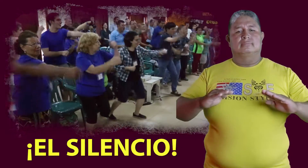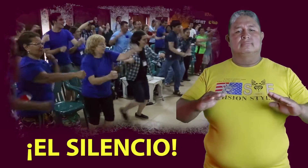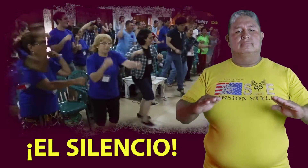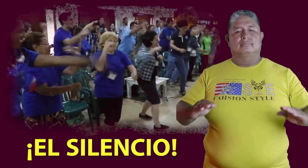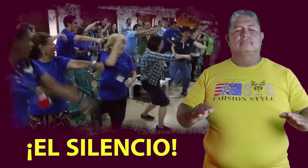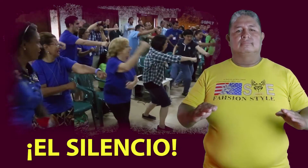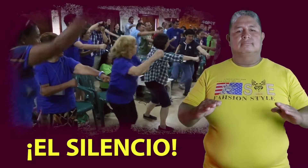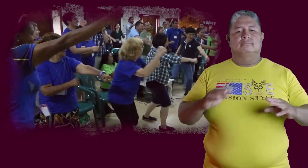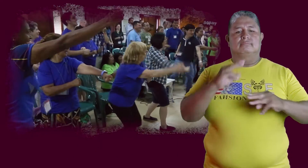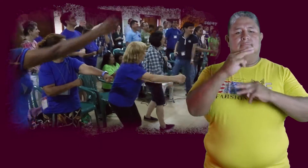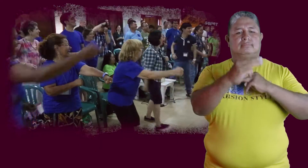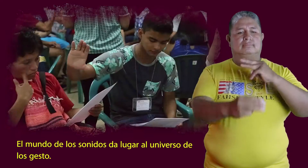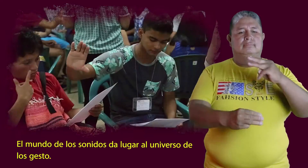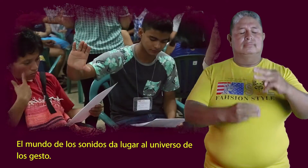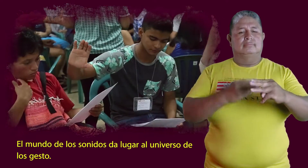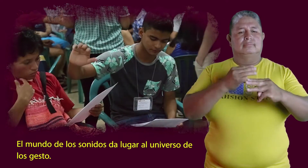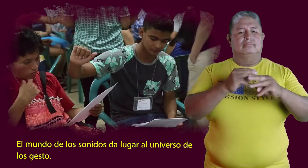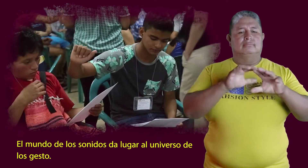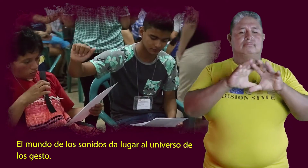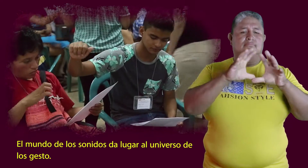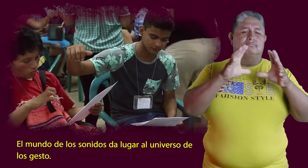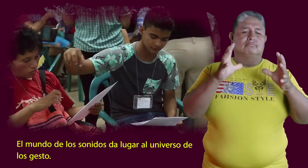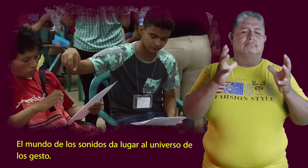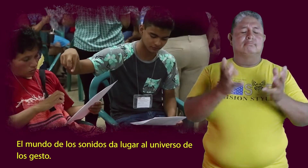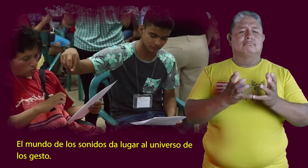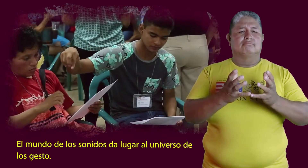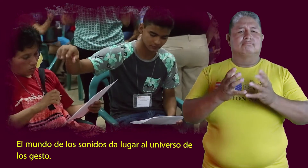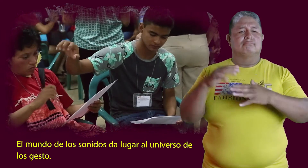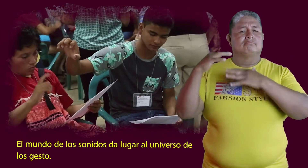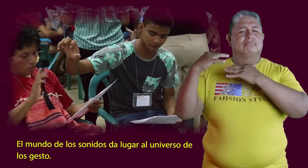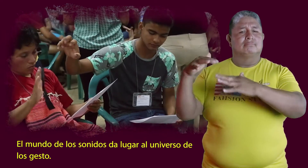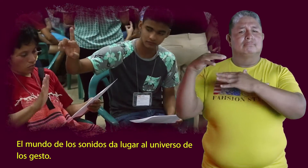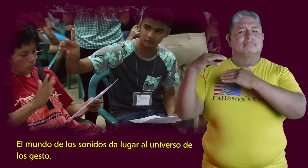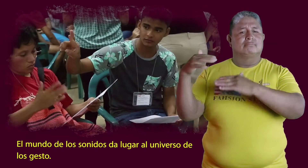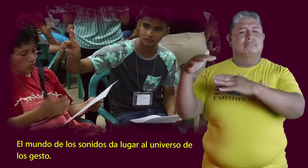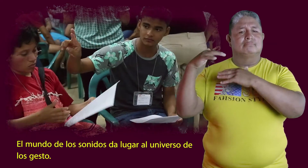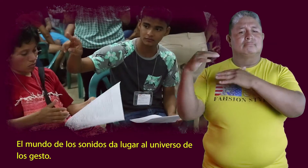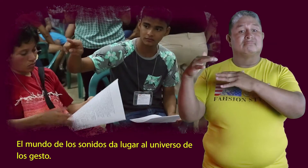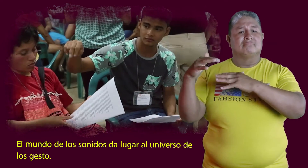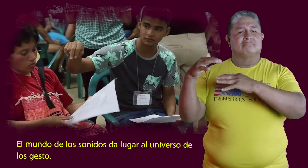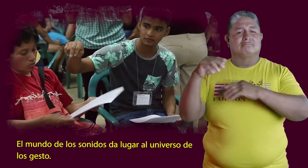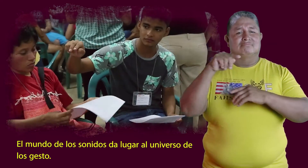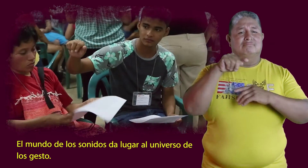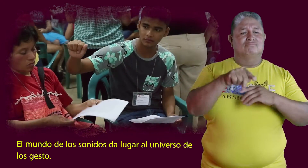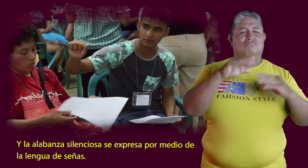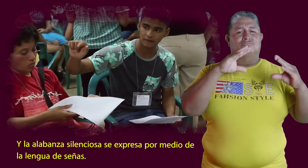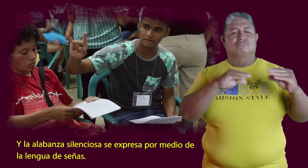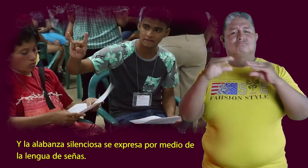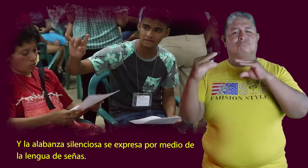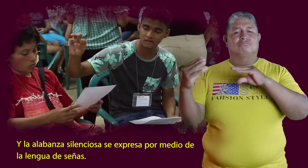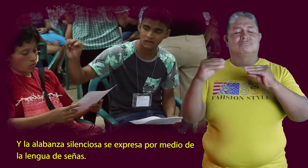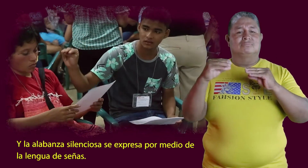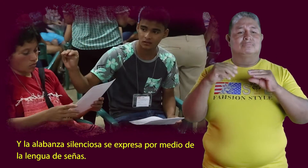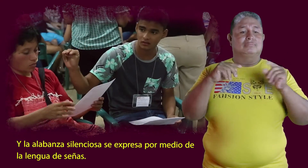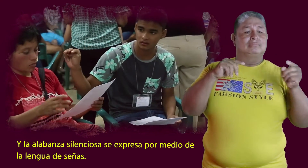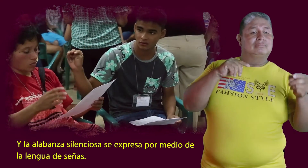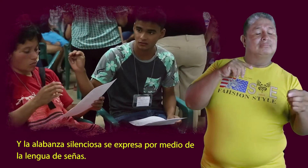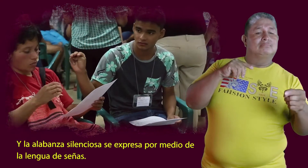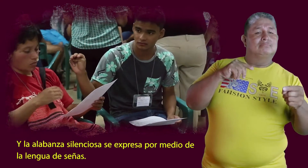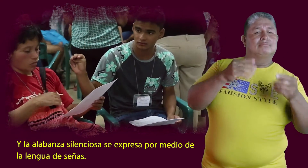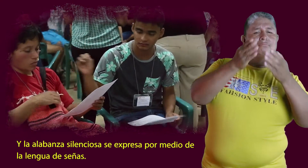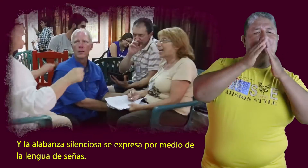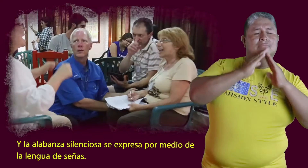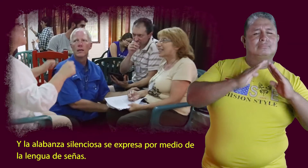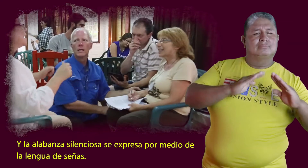Silence. The world of sound opens up the universe of action to those who gesture, and silent praise